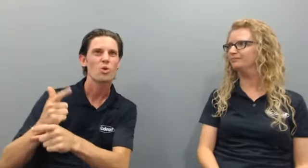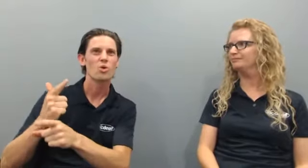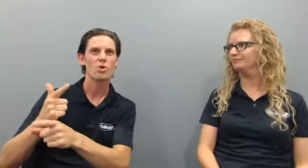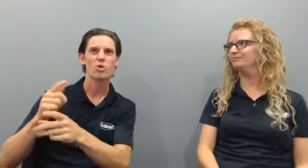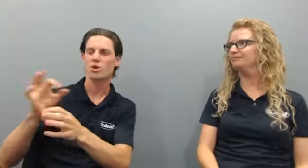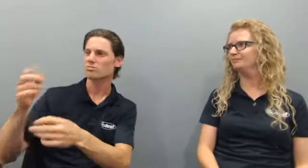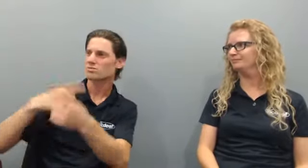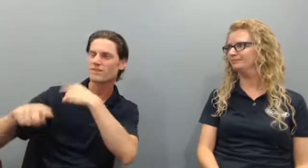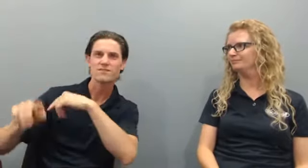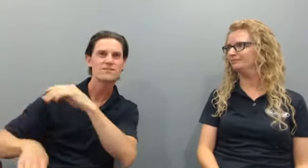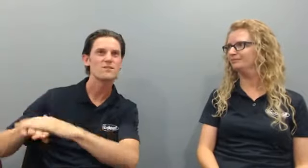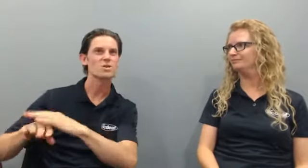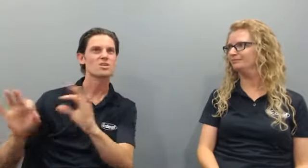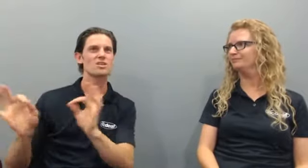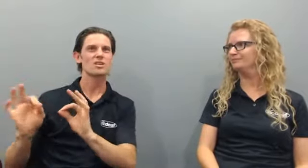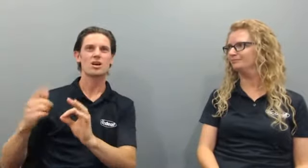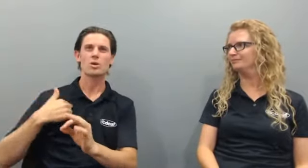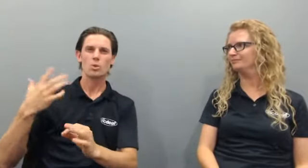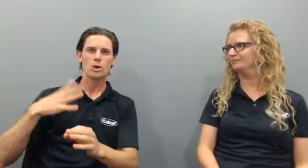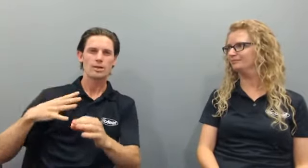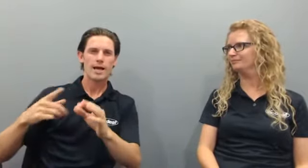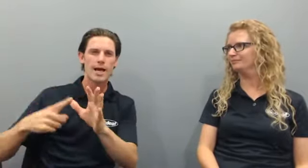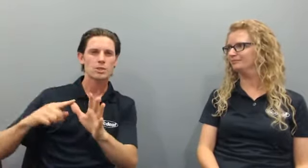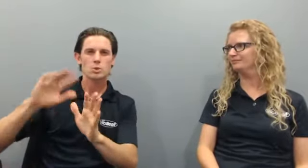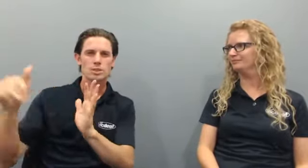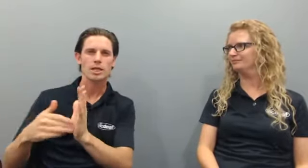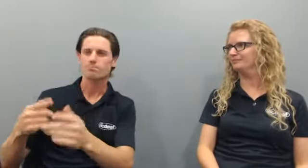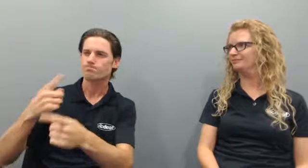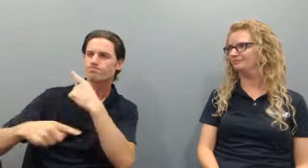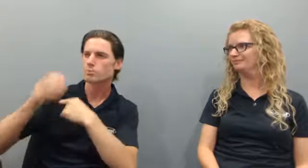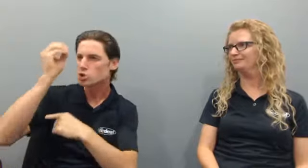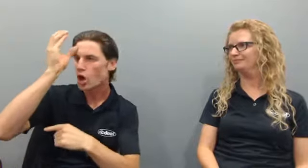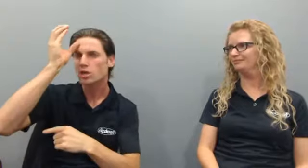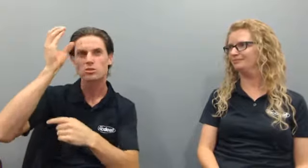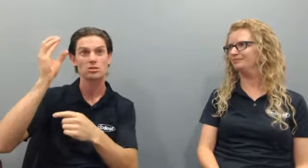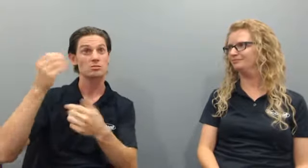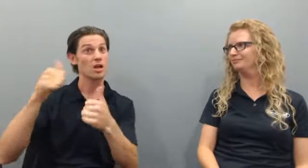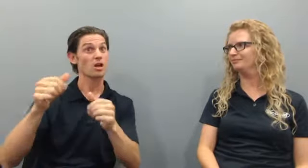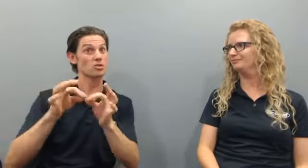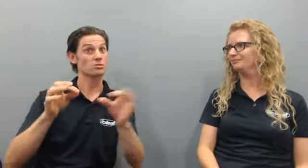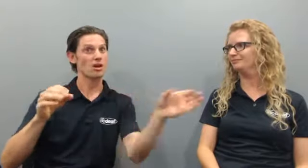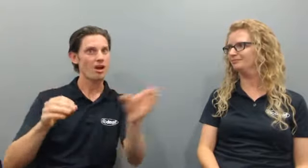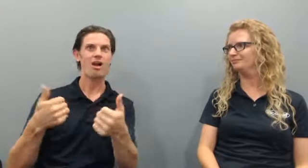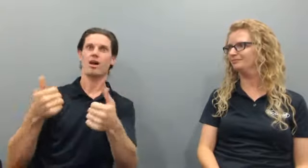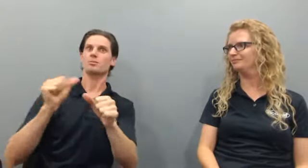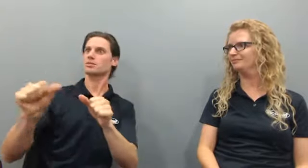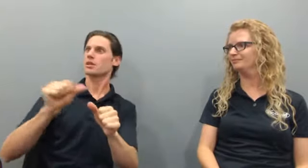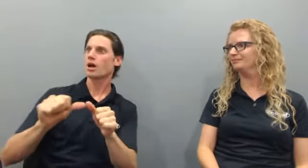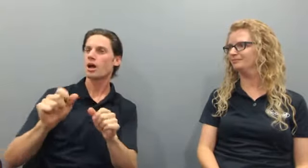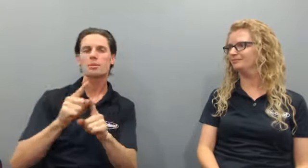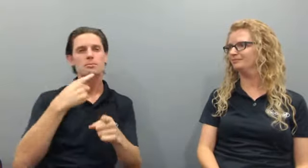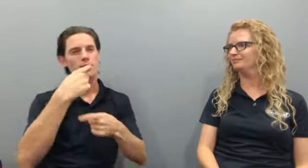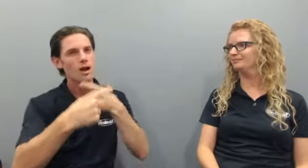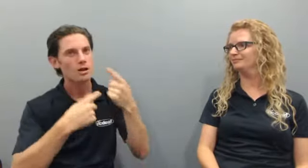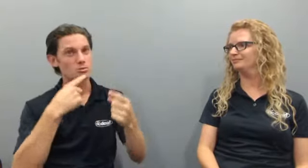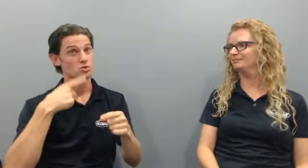In the past, I went to a travel agent and they didn't tell me everything I needed to know, and the writing to each other took so long. I want to know everything,